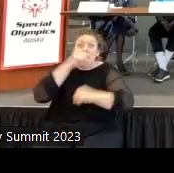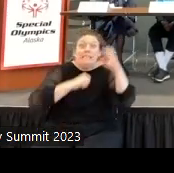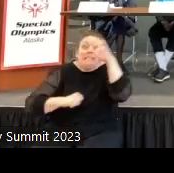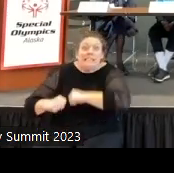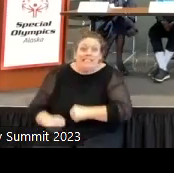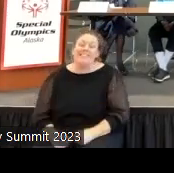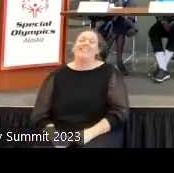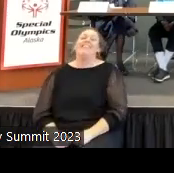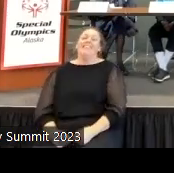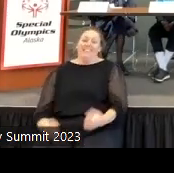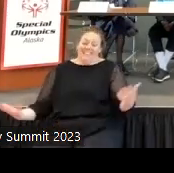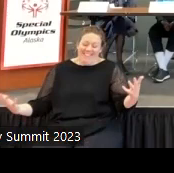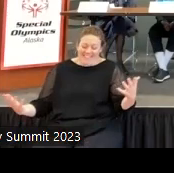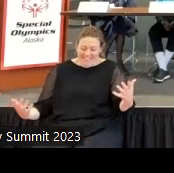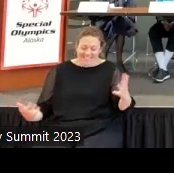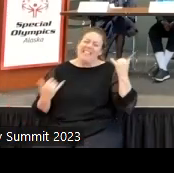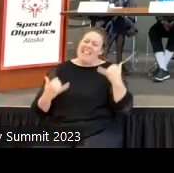bit more